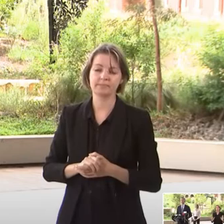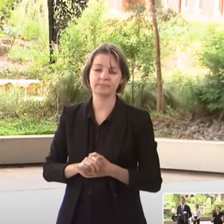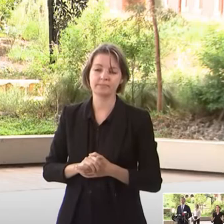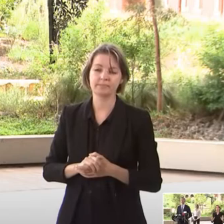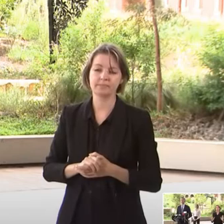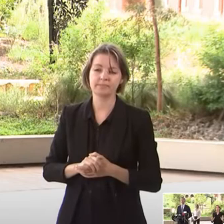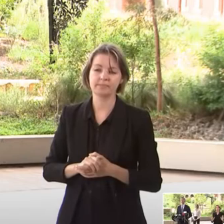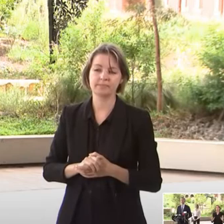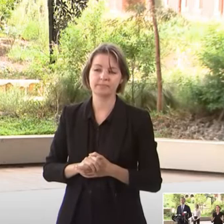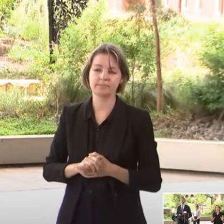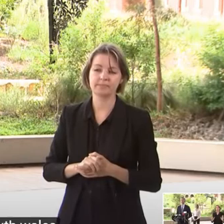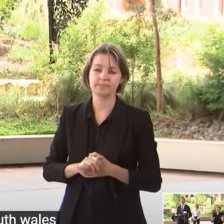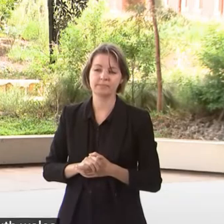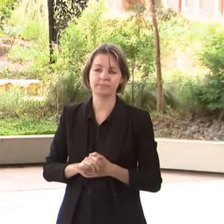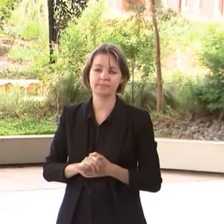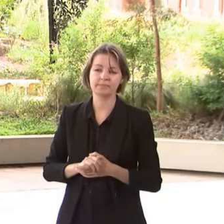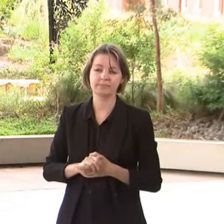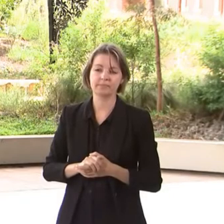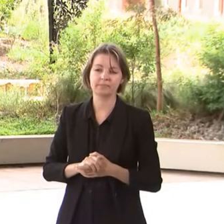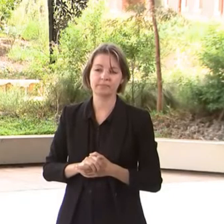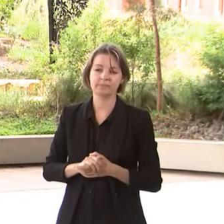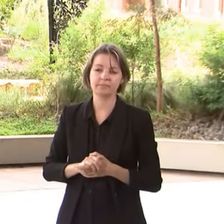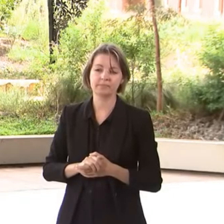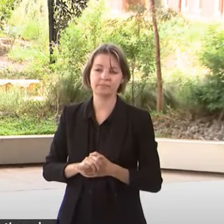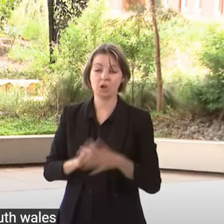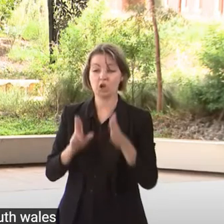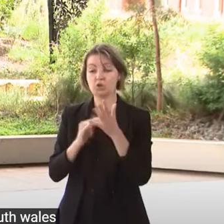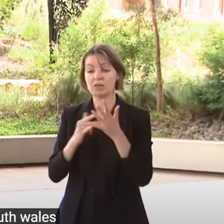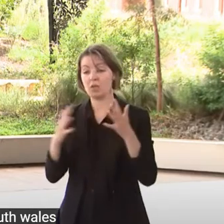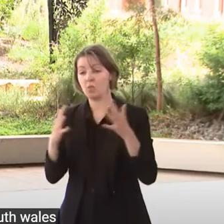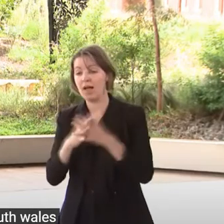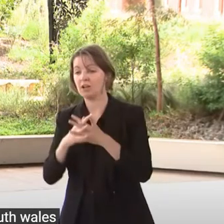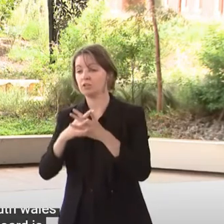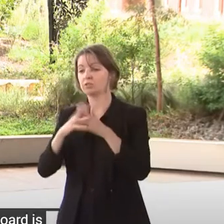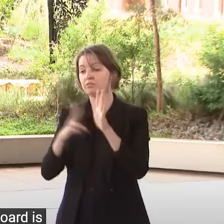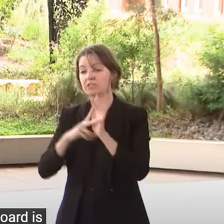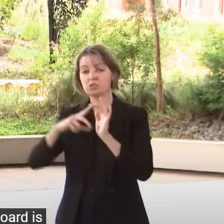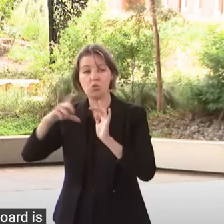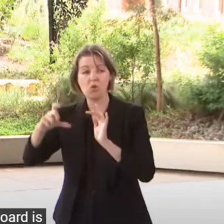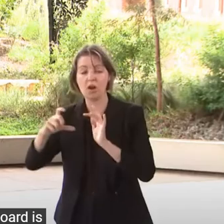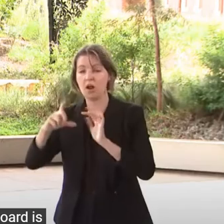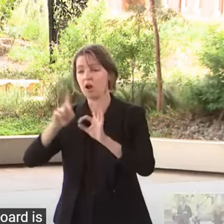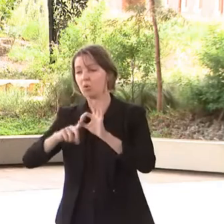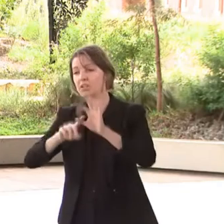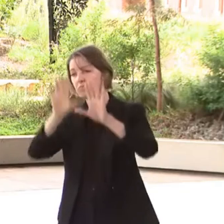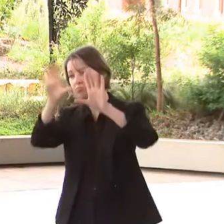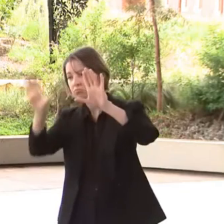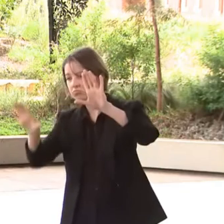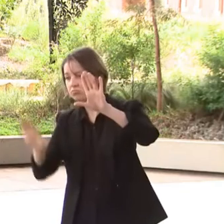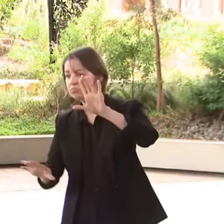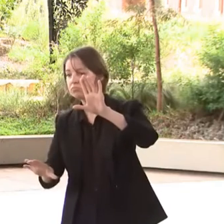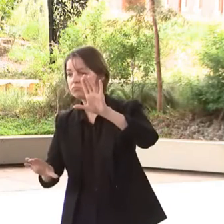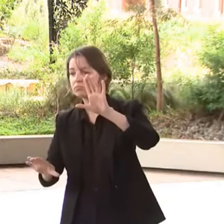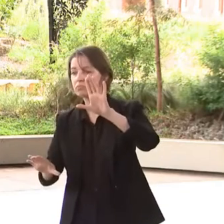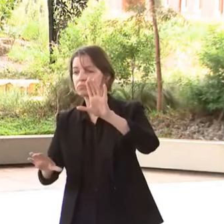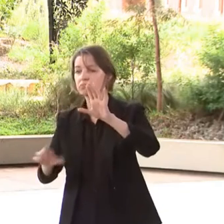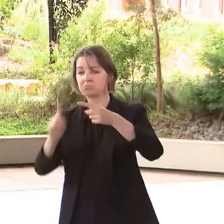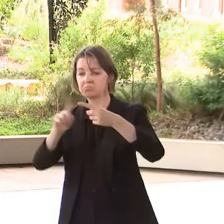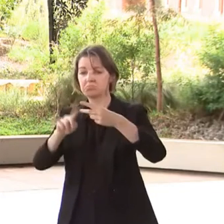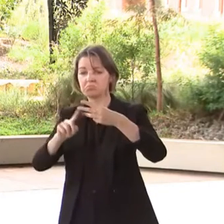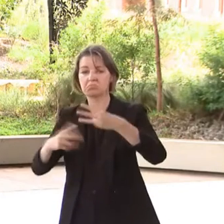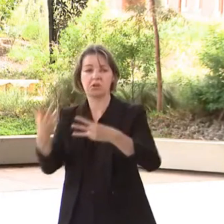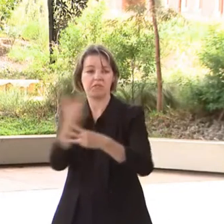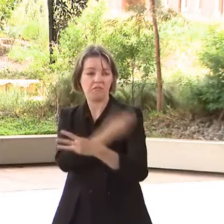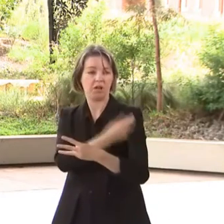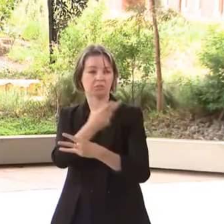if you look where New South Wales and very much the eastern seaboard is, the vaccination and the boosters